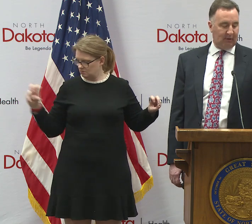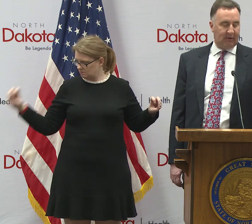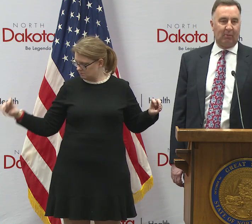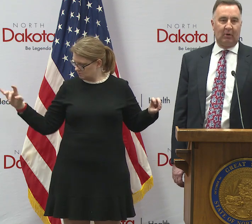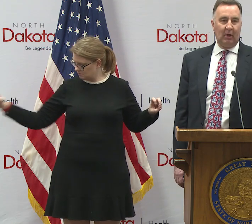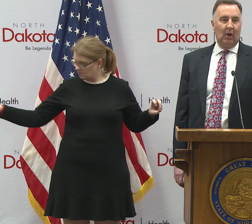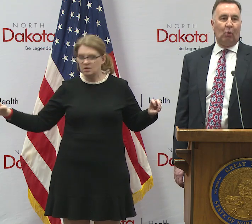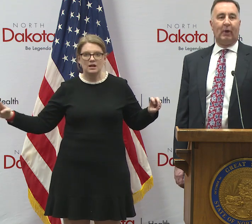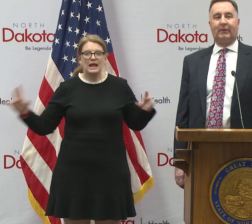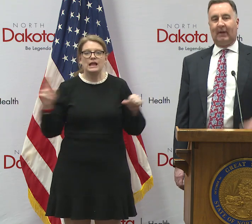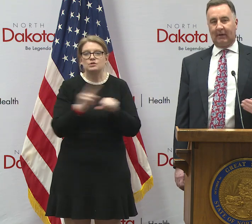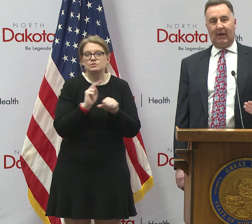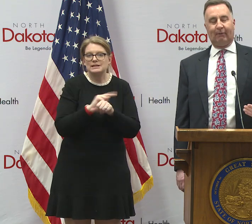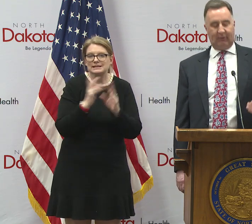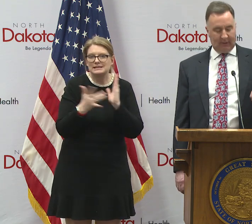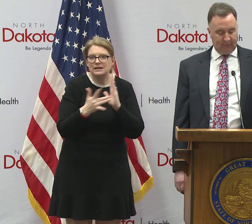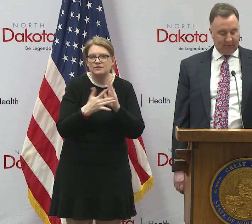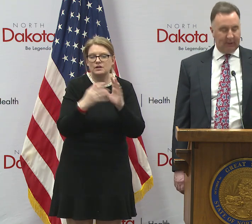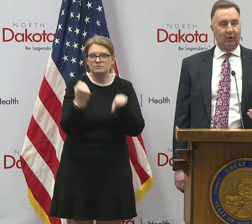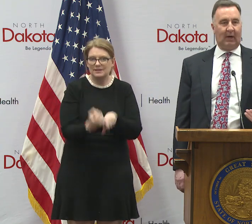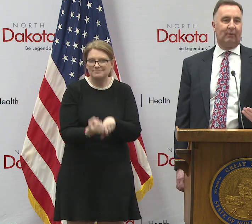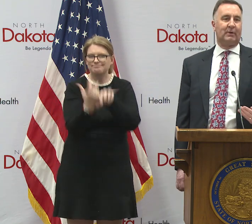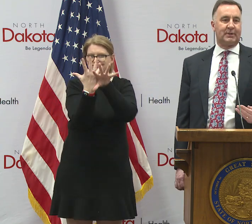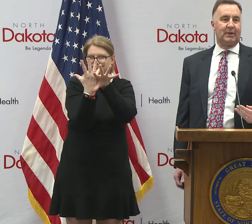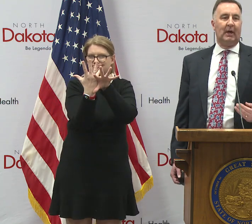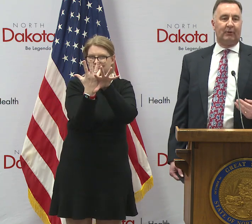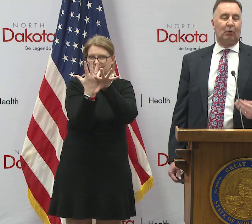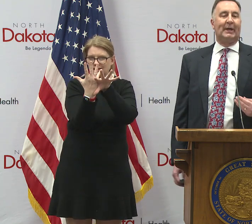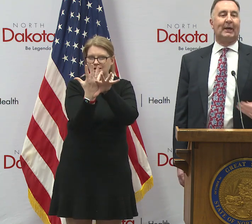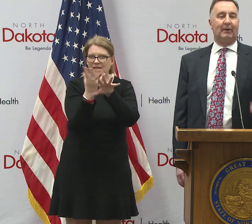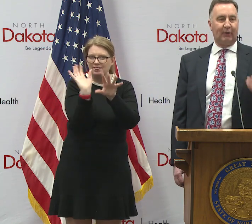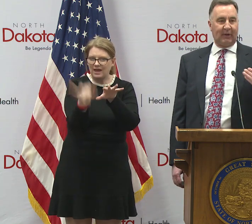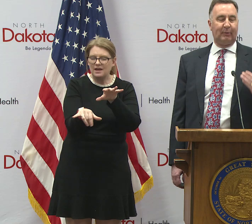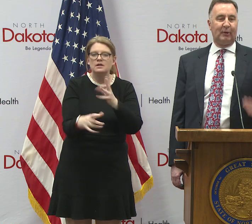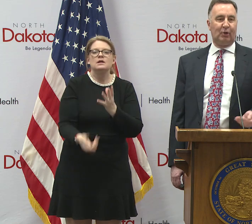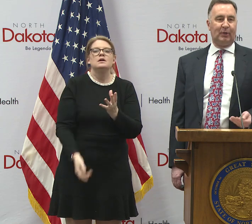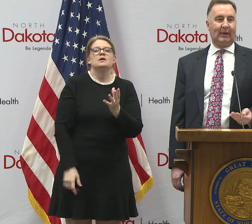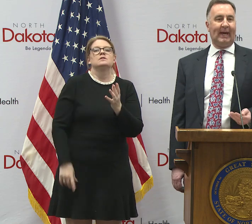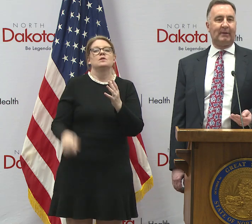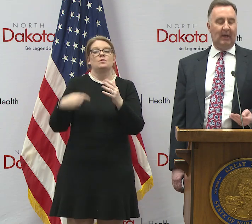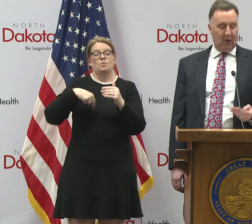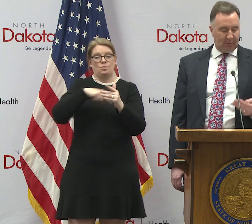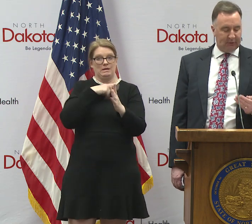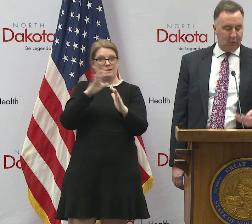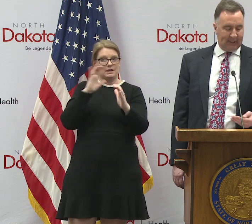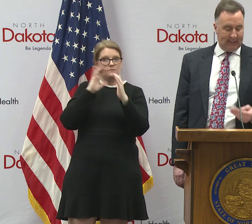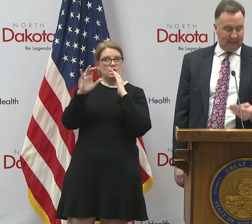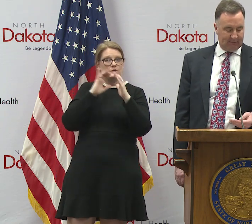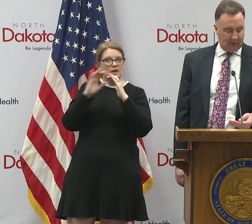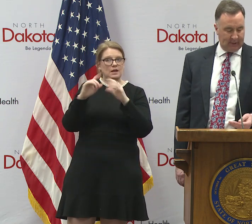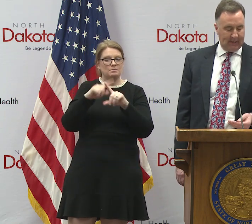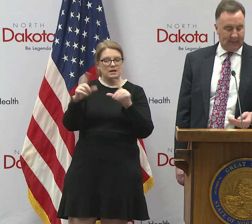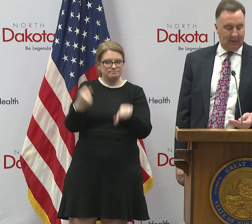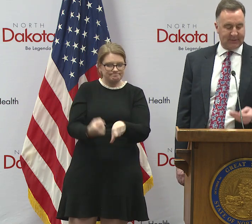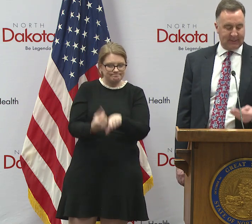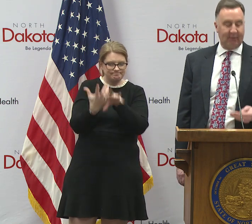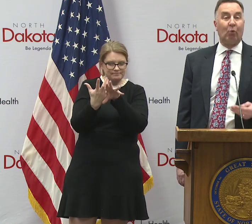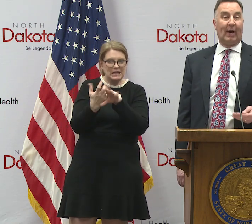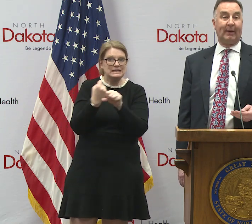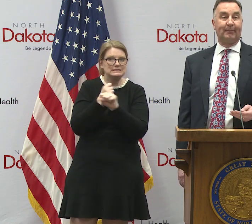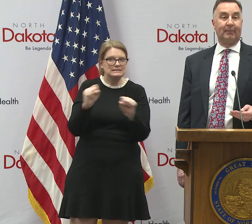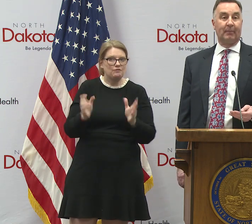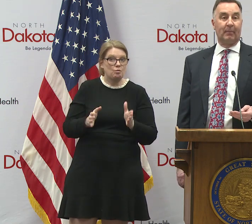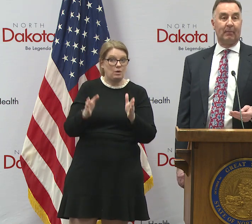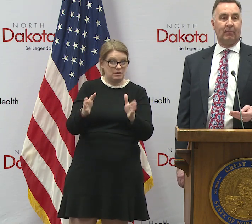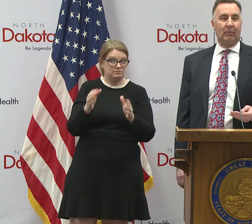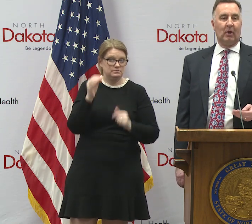technologies that are available with teleconference and video conference so we can continue to communicate, but doing it in a very safe